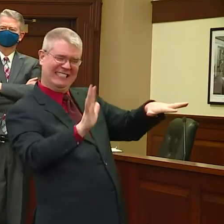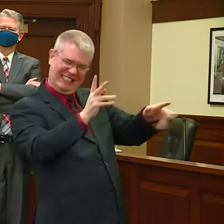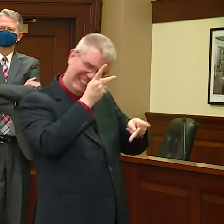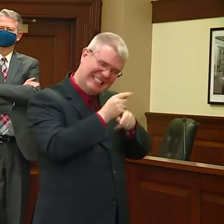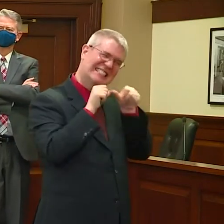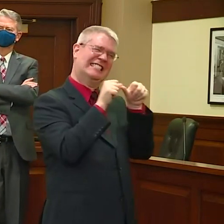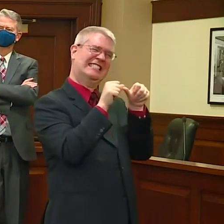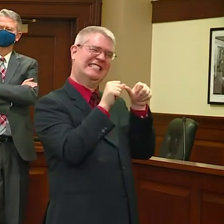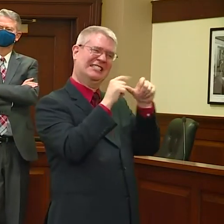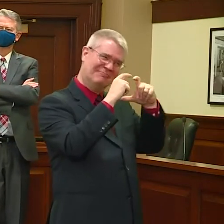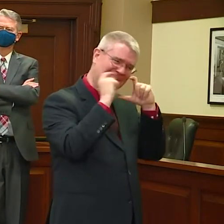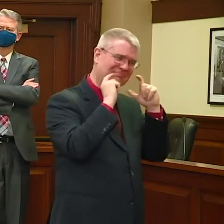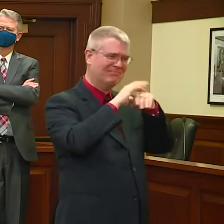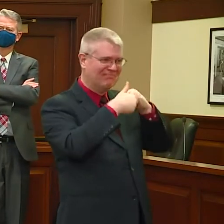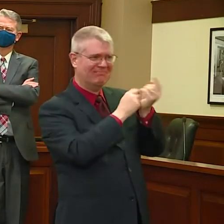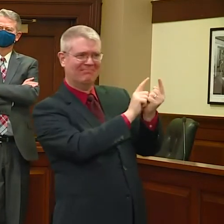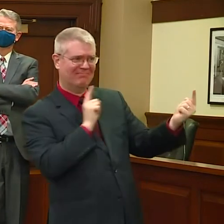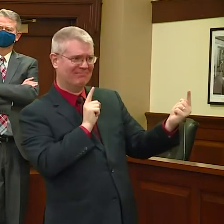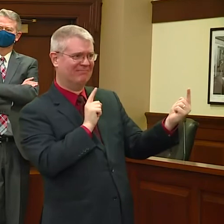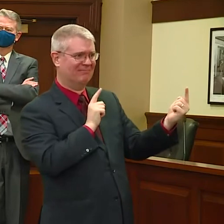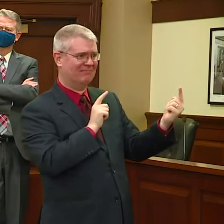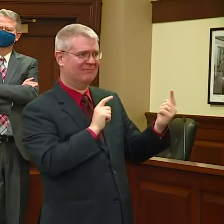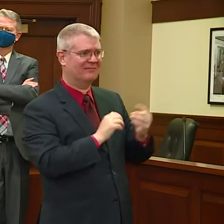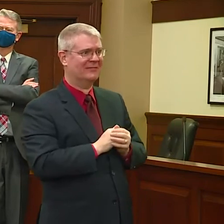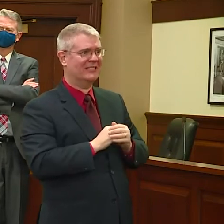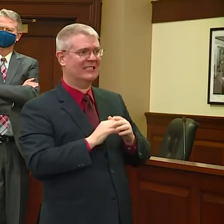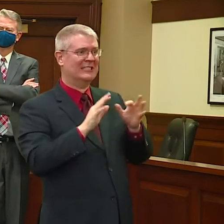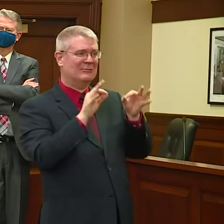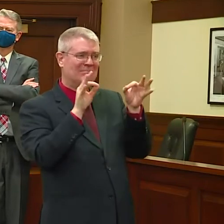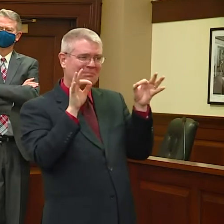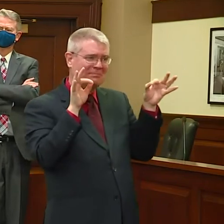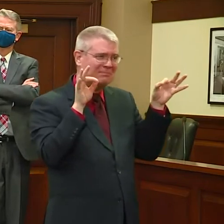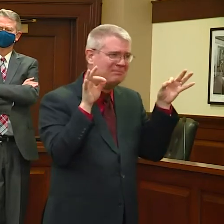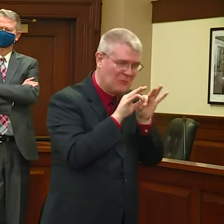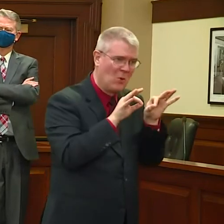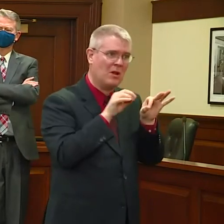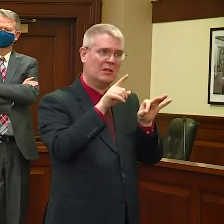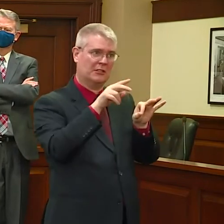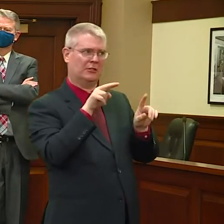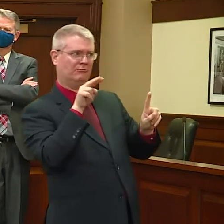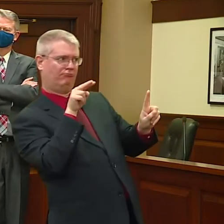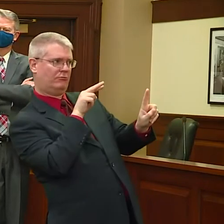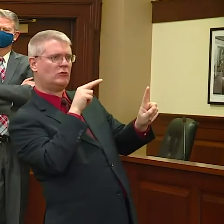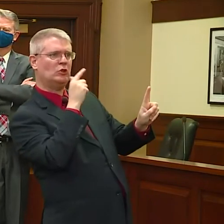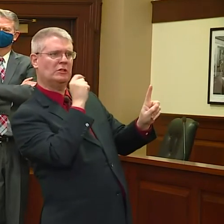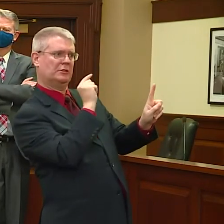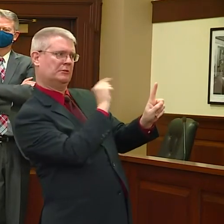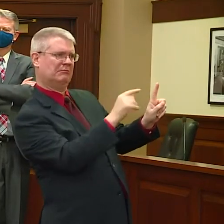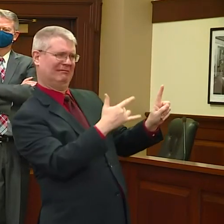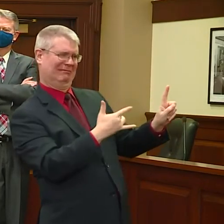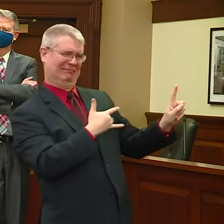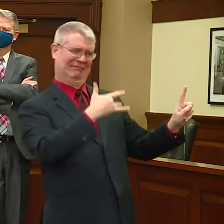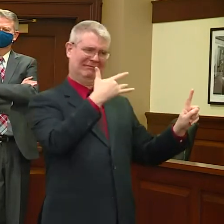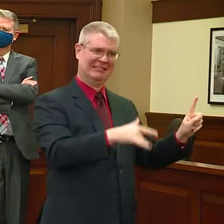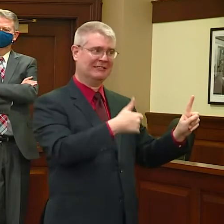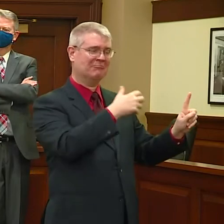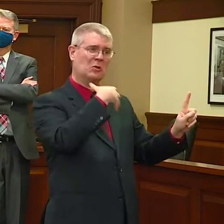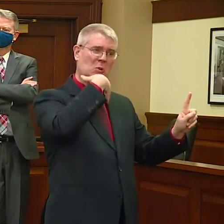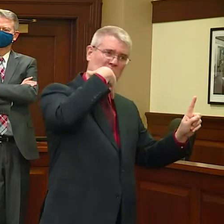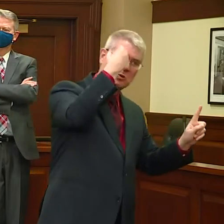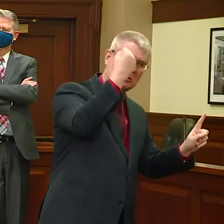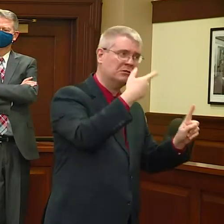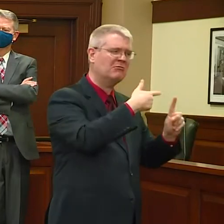health conditions, seniors, people who are vulnerable. We want to keep that virus from getting to them. This is a very contagious